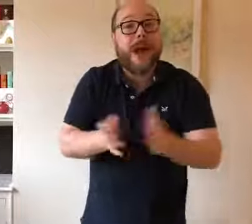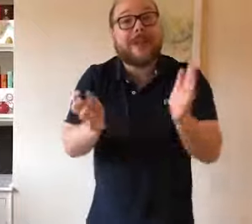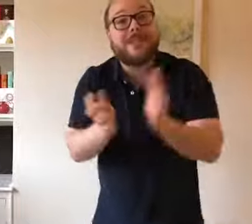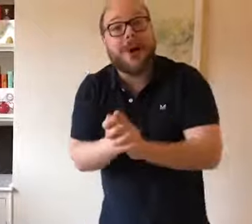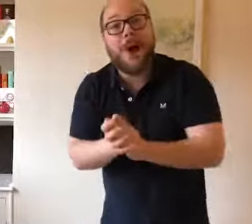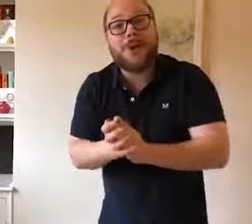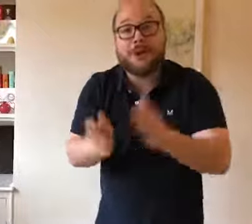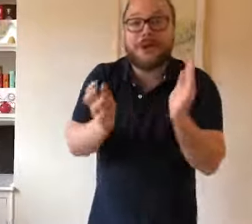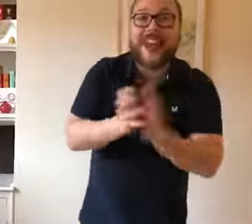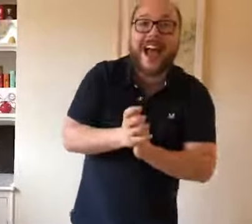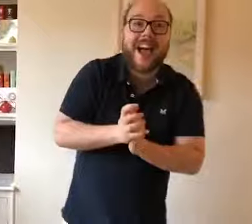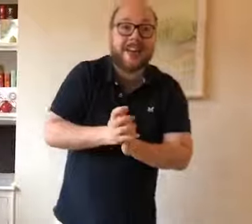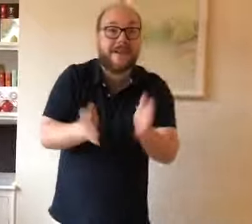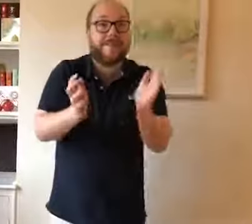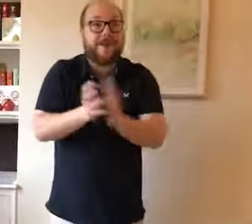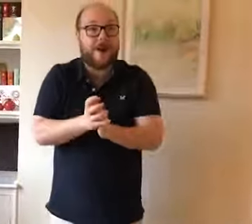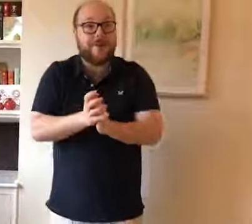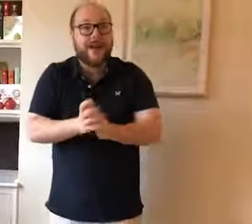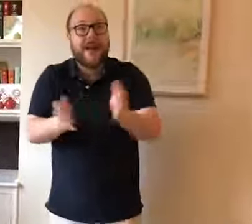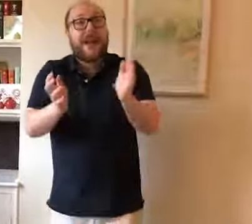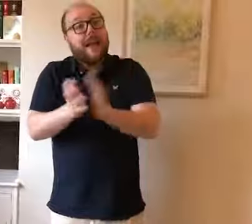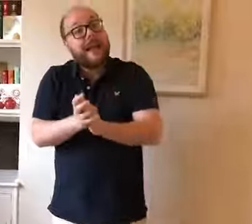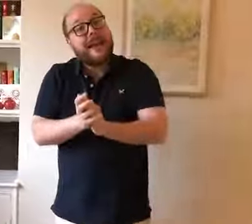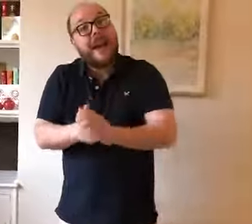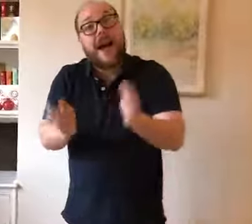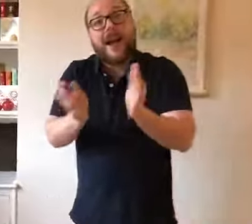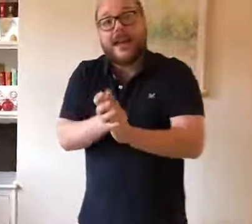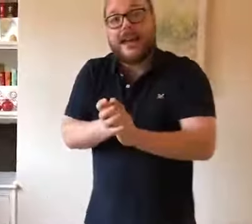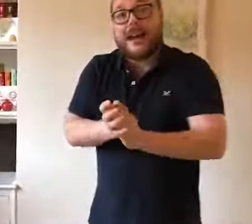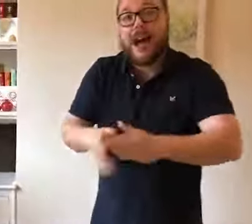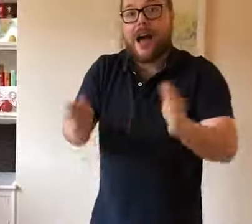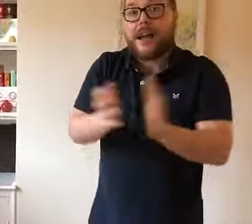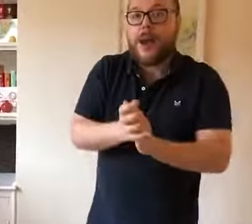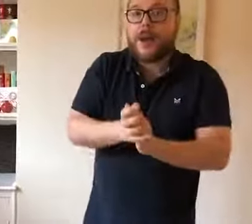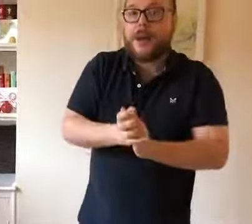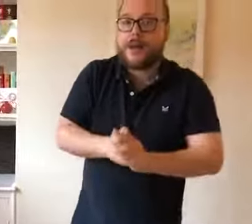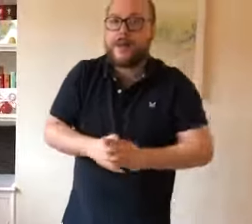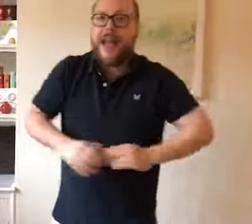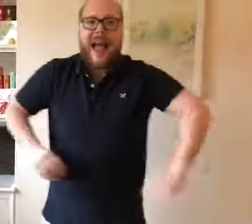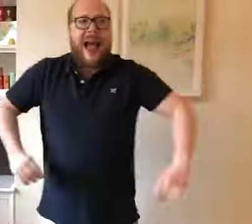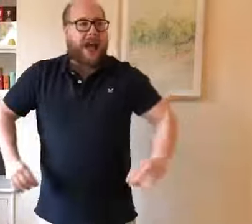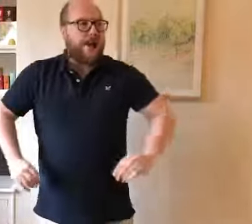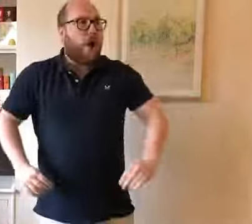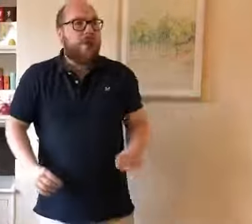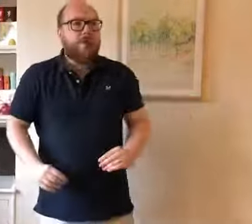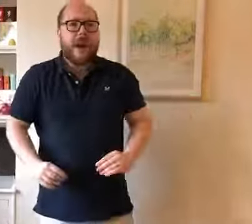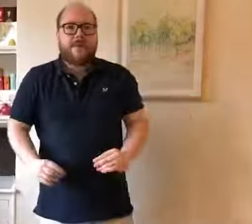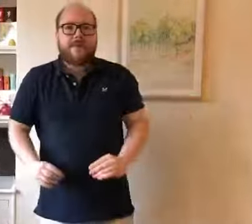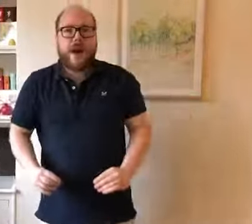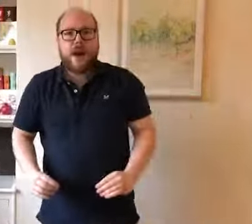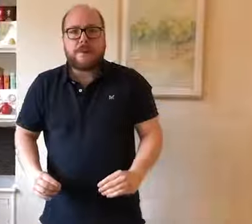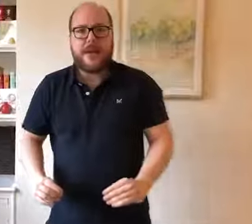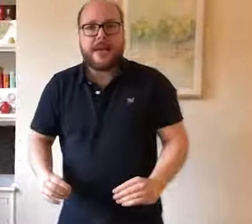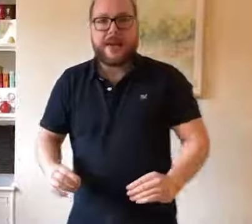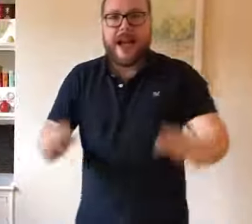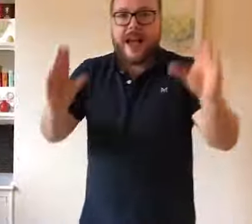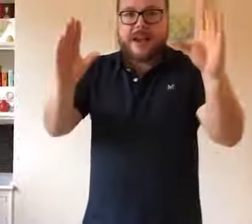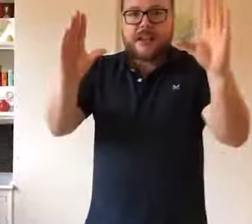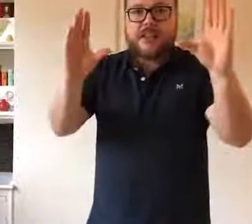MacDonald had a farm. E-I-E-I-O. And on that farm he had a